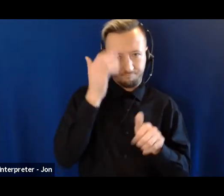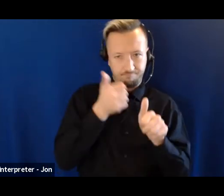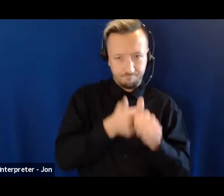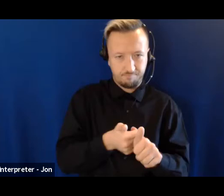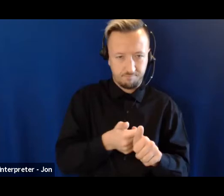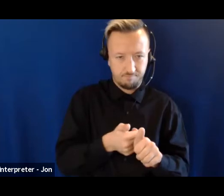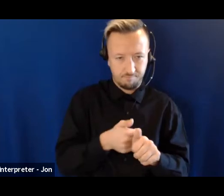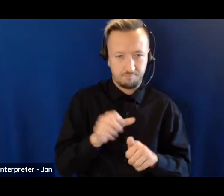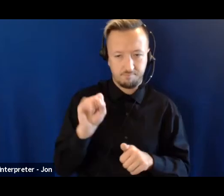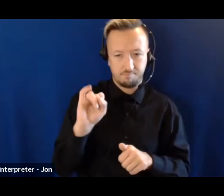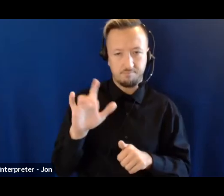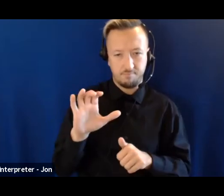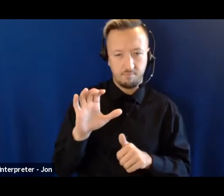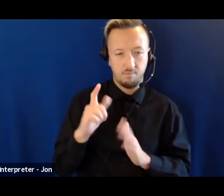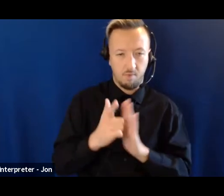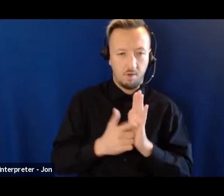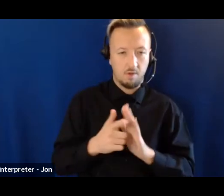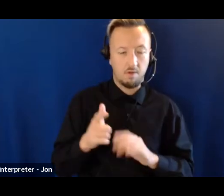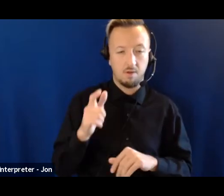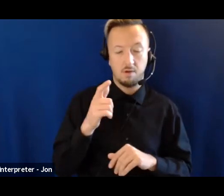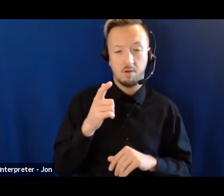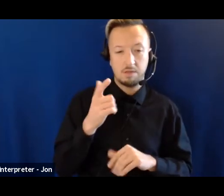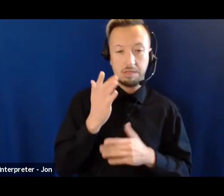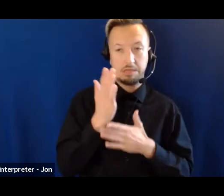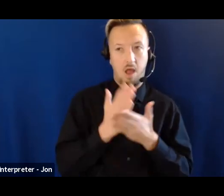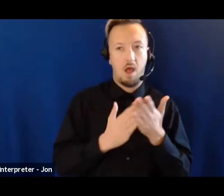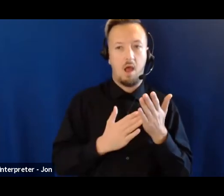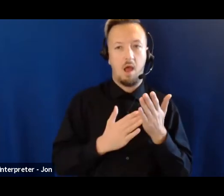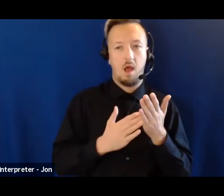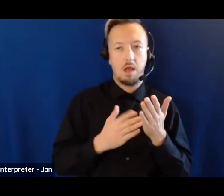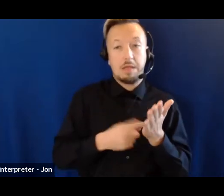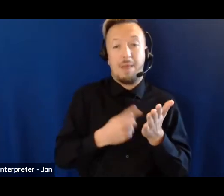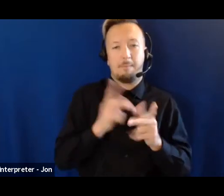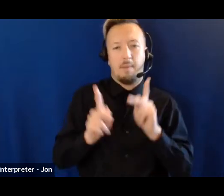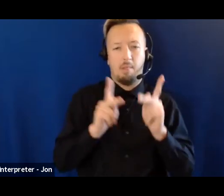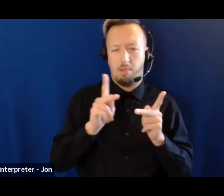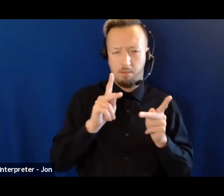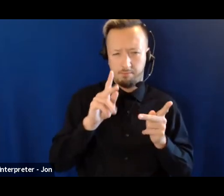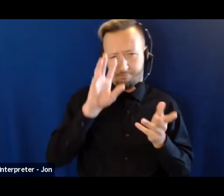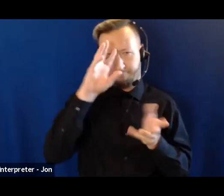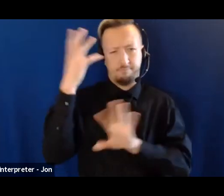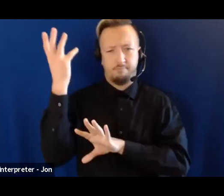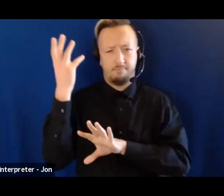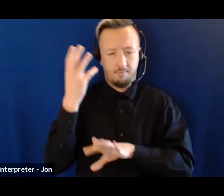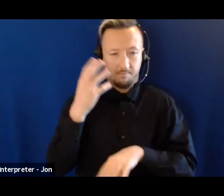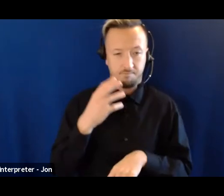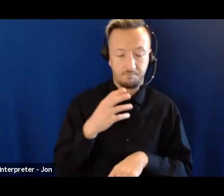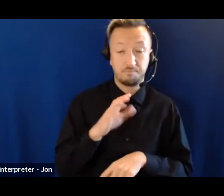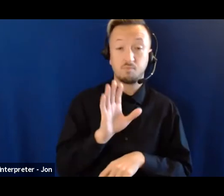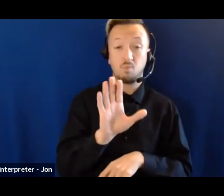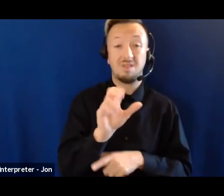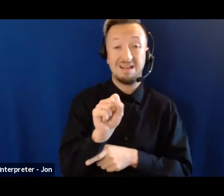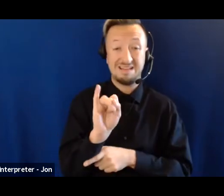there's some things that I think throw people. So your SILC needs to